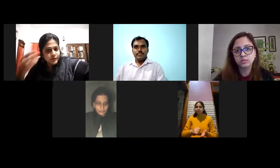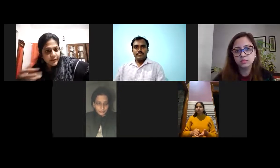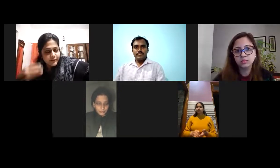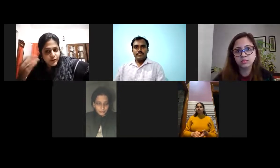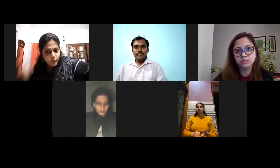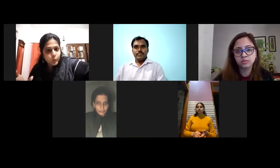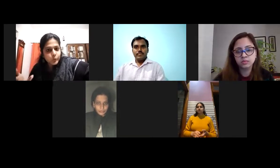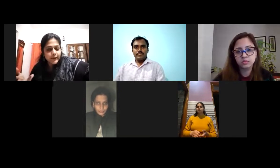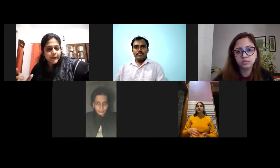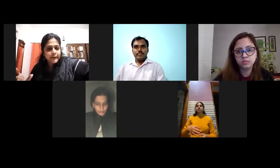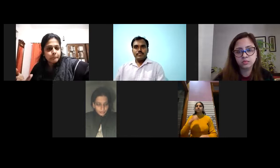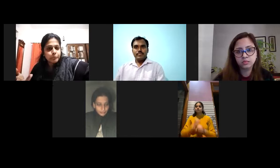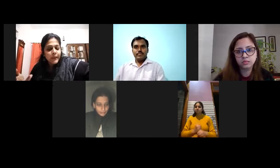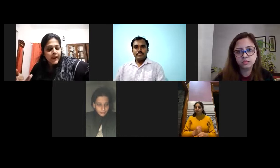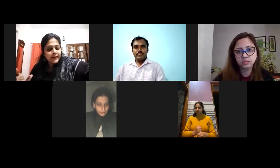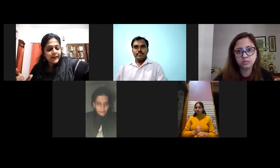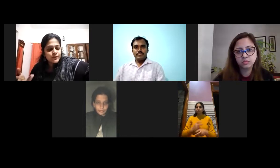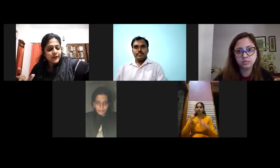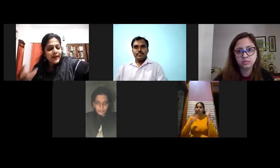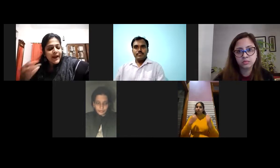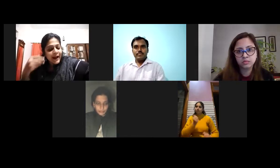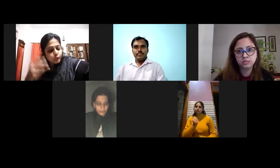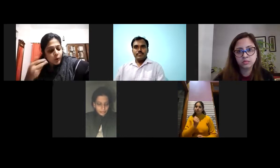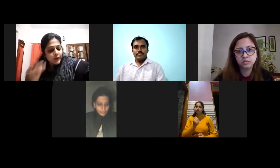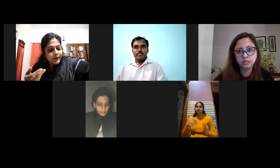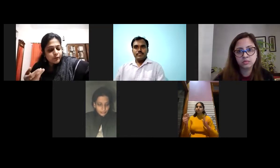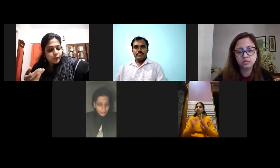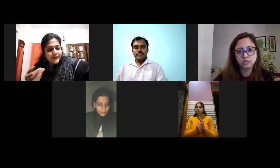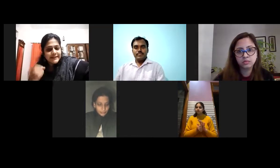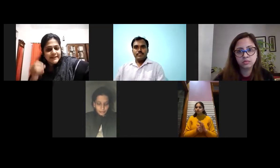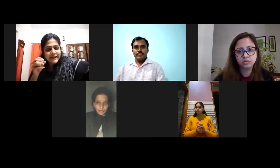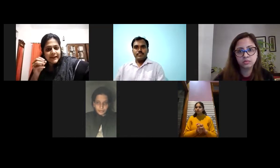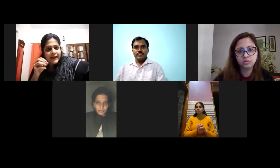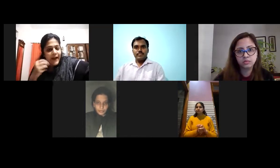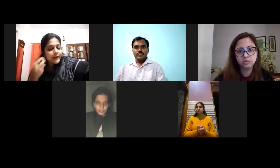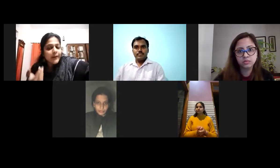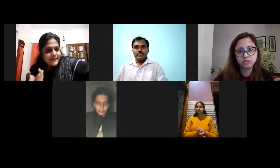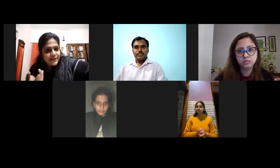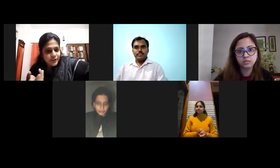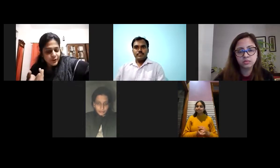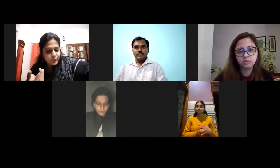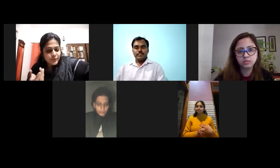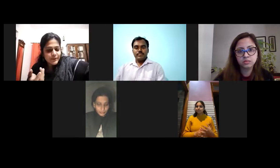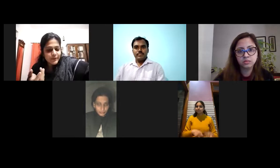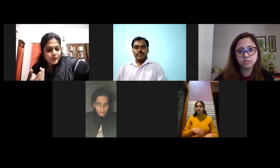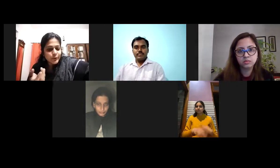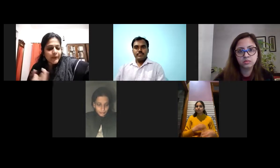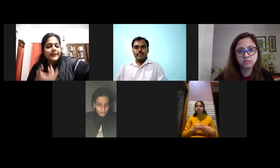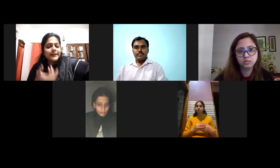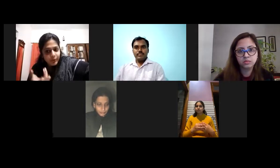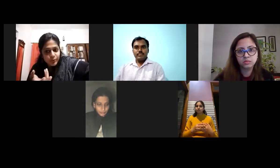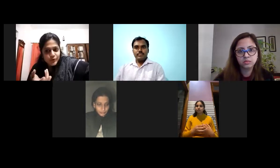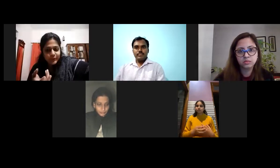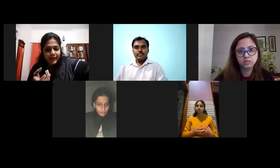terms of Gulliver's own engagement? And what, therefore, is this animalization that you're also seeing? Because you're looking